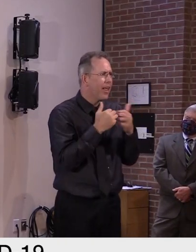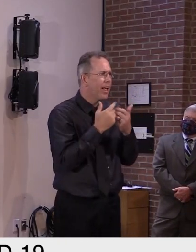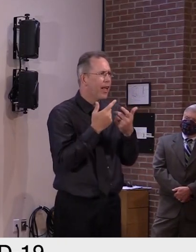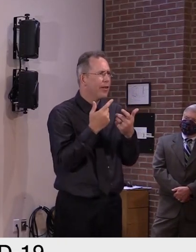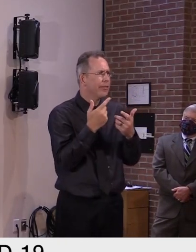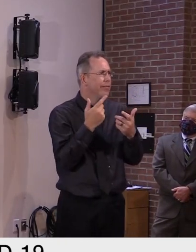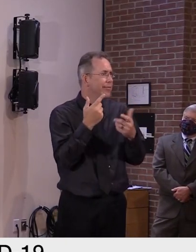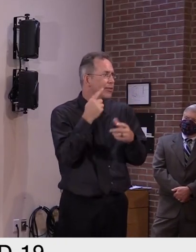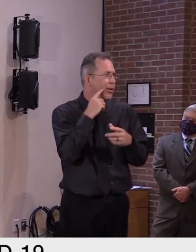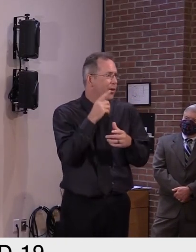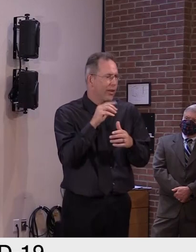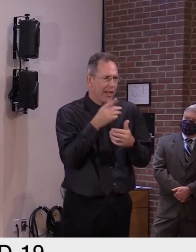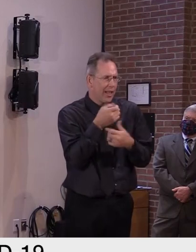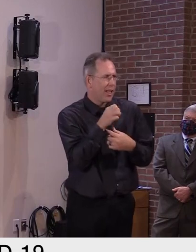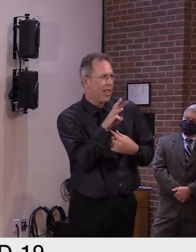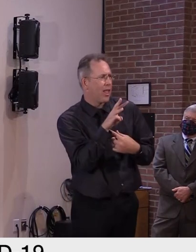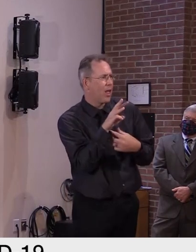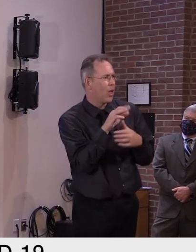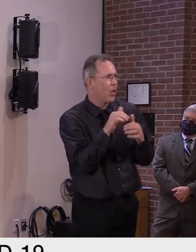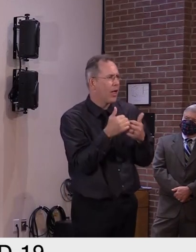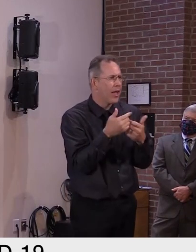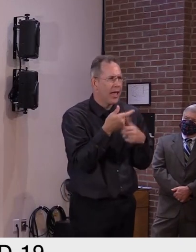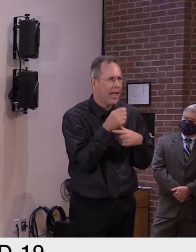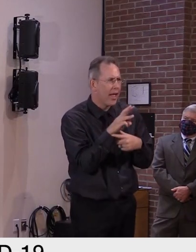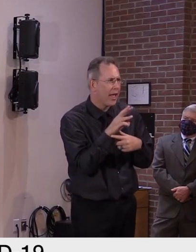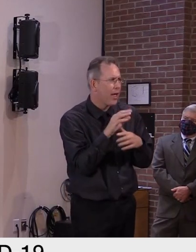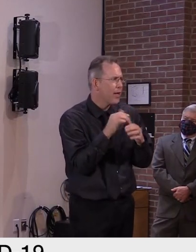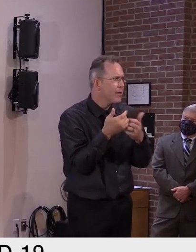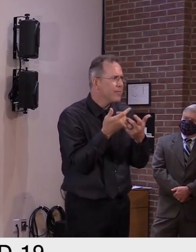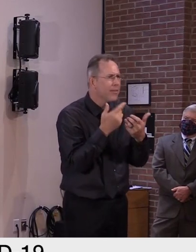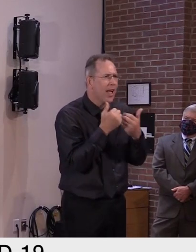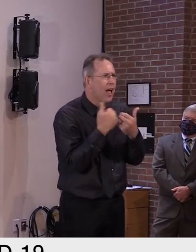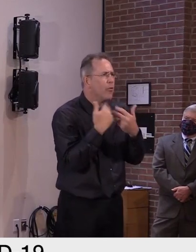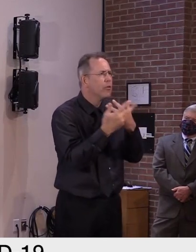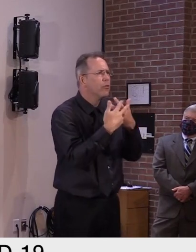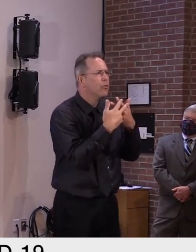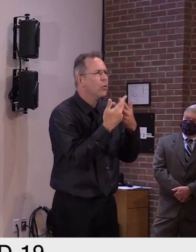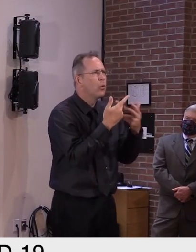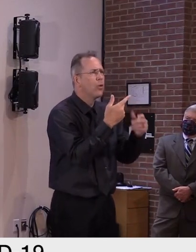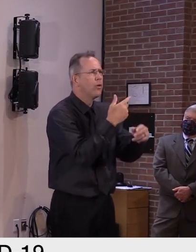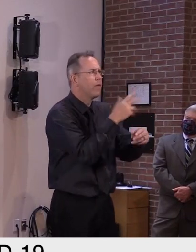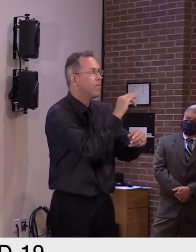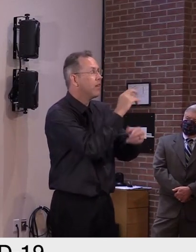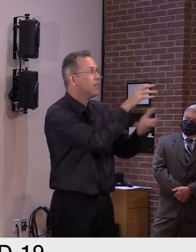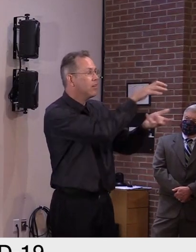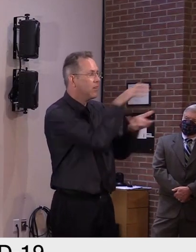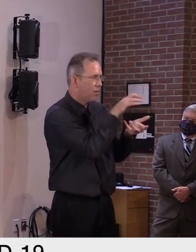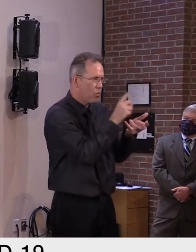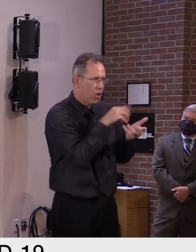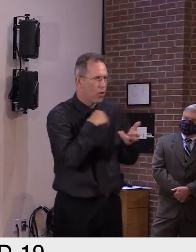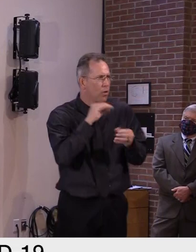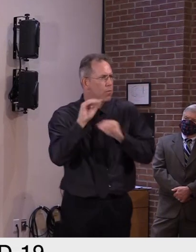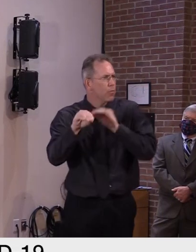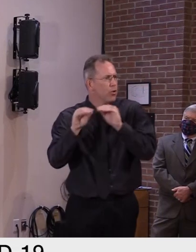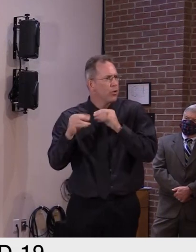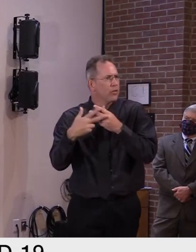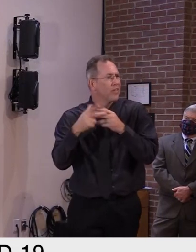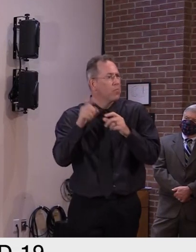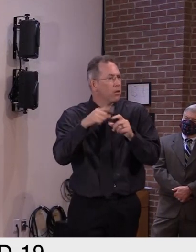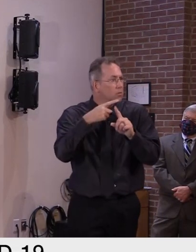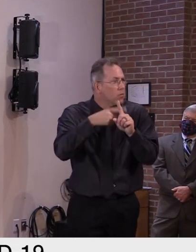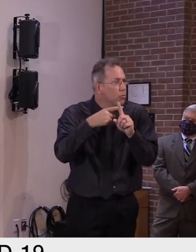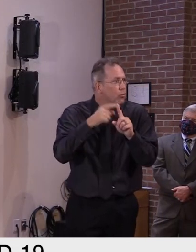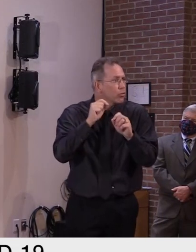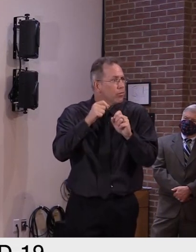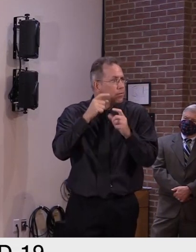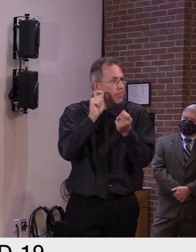about the temperature sensitivity of the various vaccines, the storage requirements, how you deliver that to